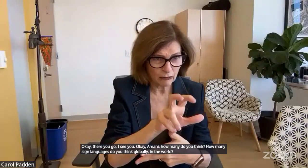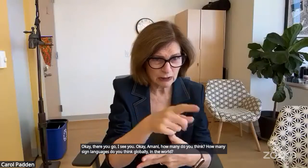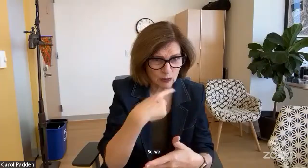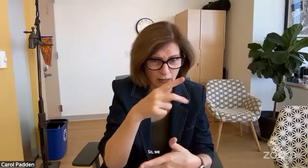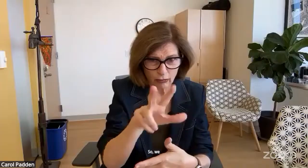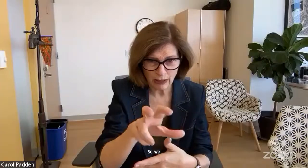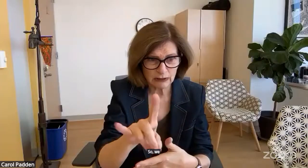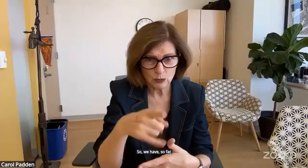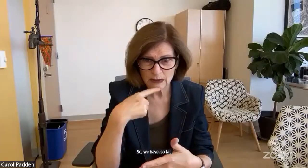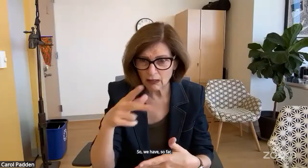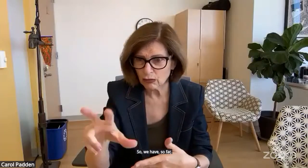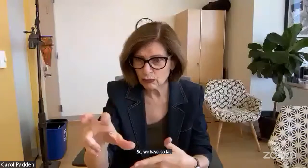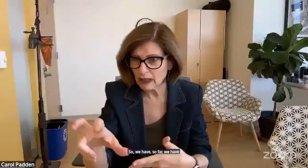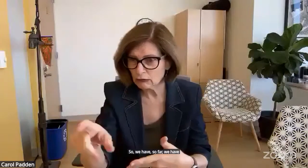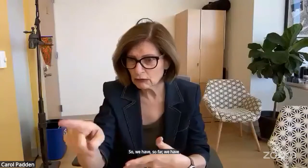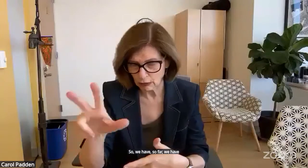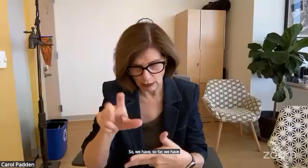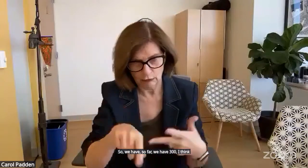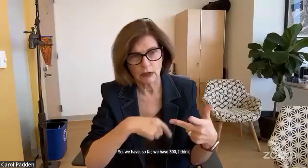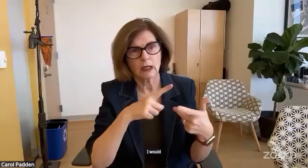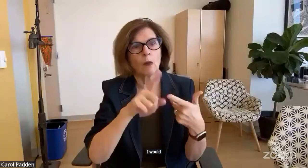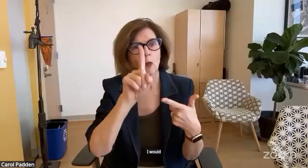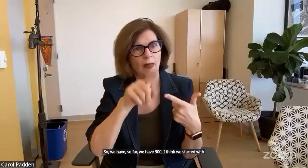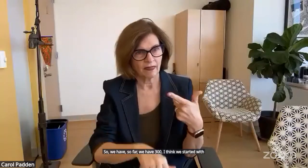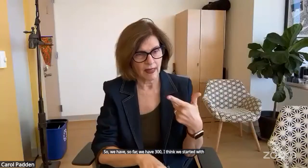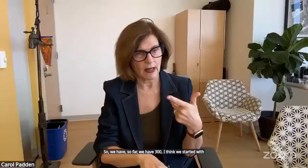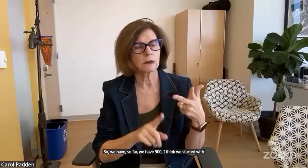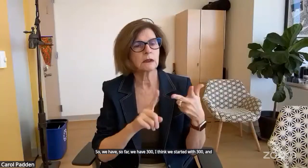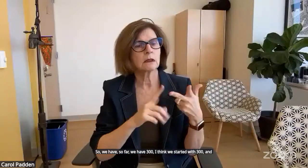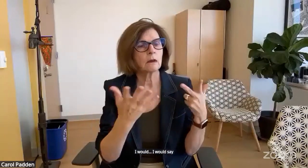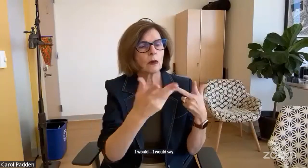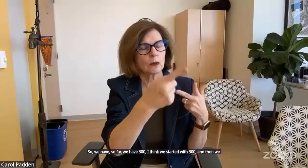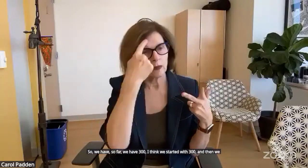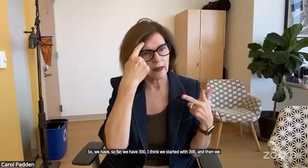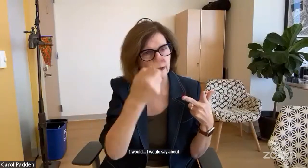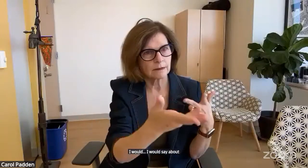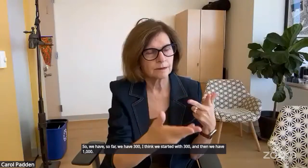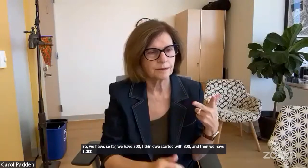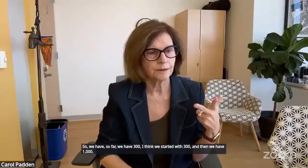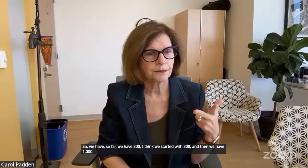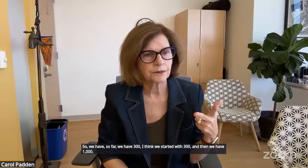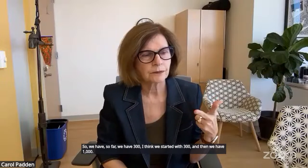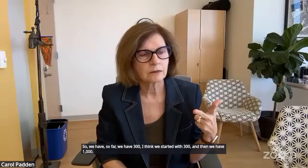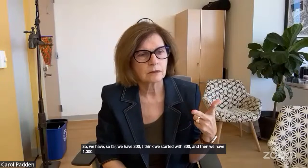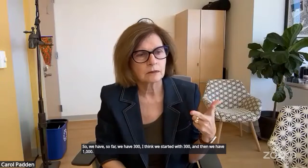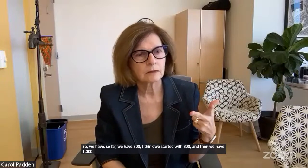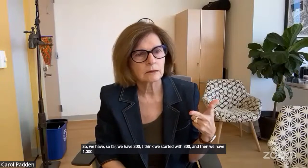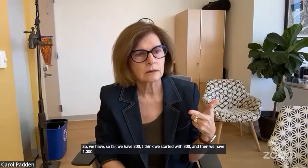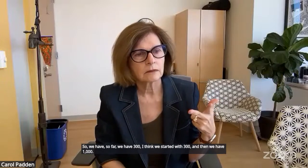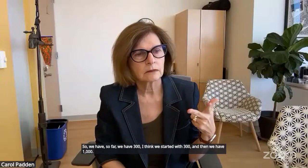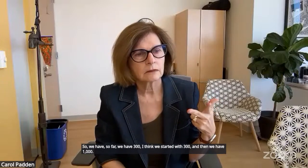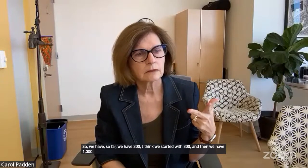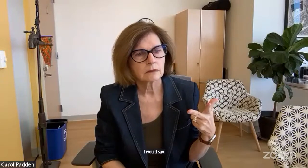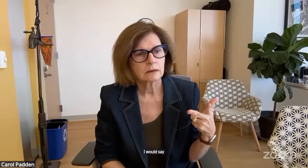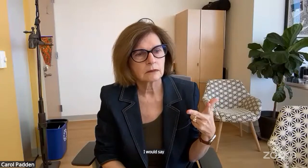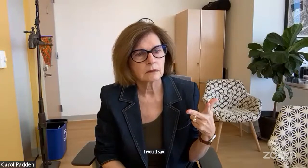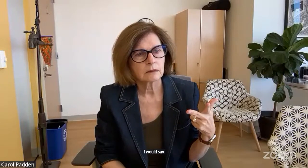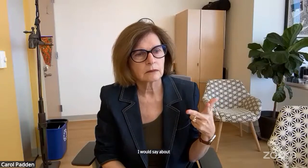so far we have 300. I think we I started with would 300, I and would then we say have a about thousand, I would say about 1,000,